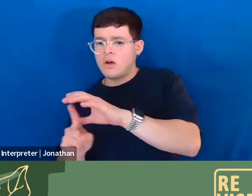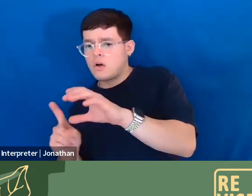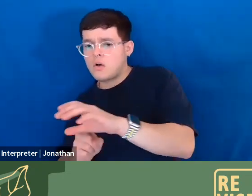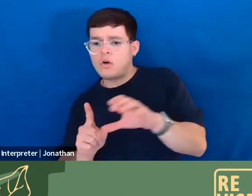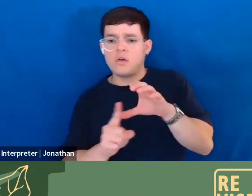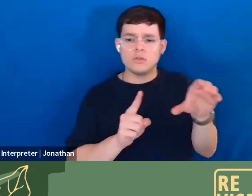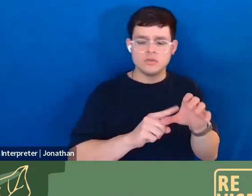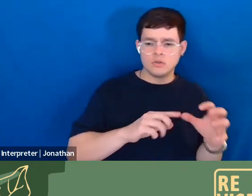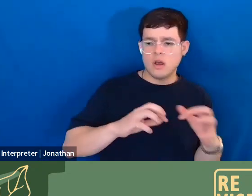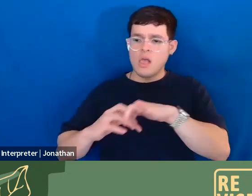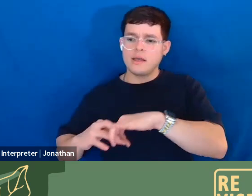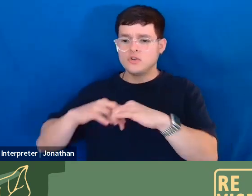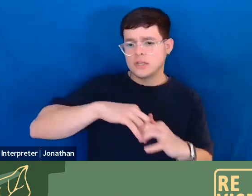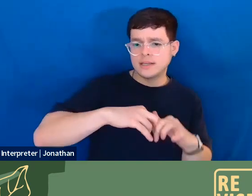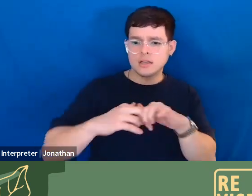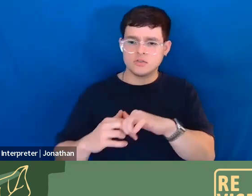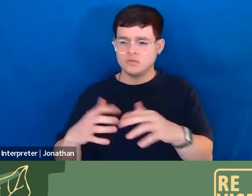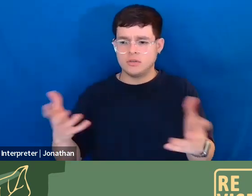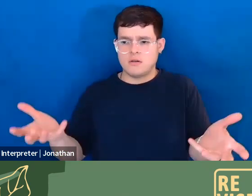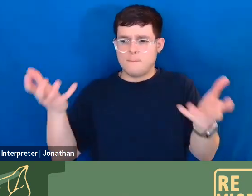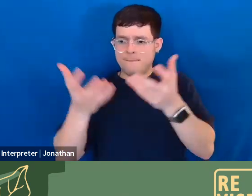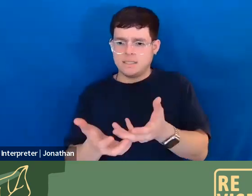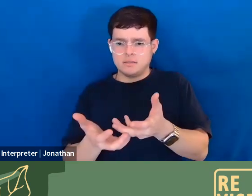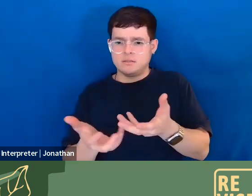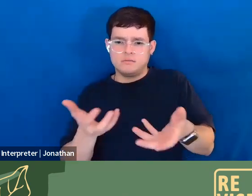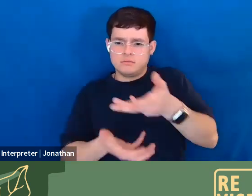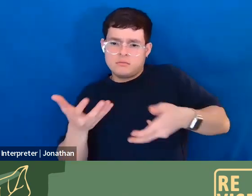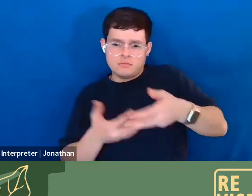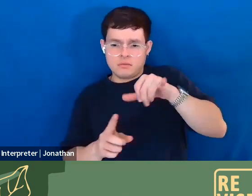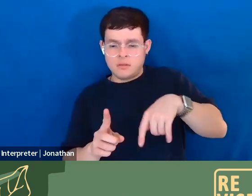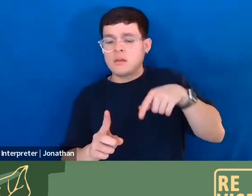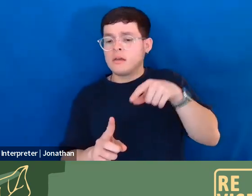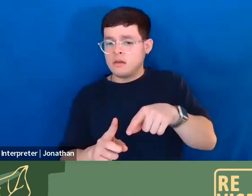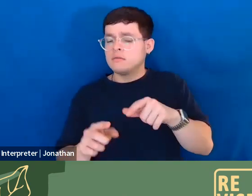intersectionality thereof of these different